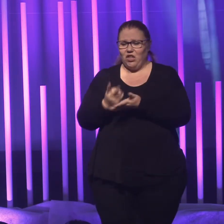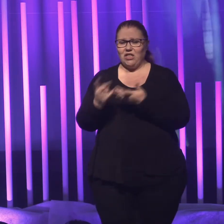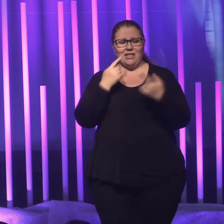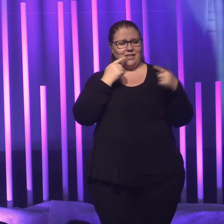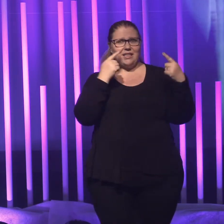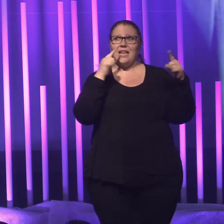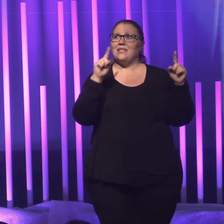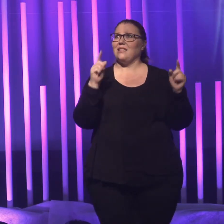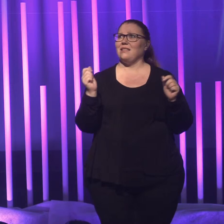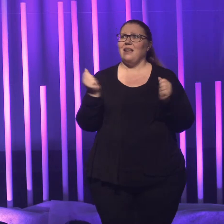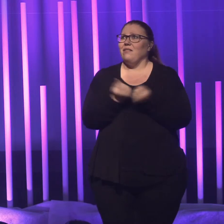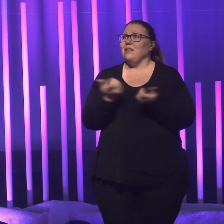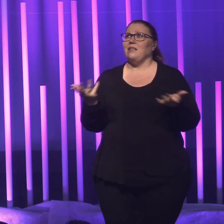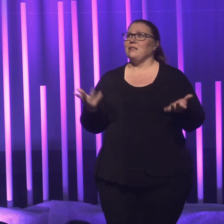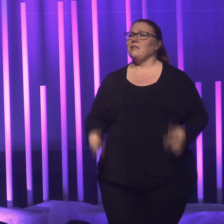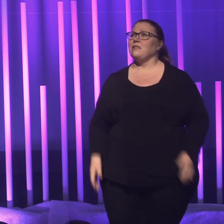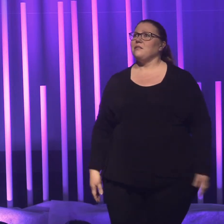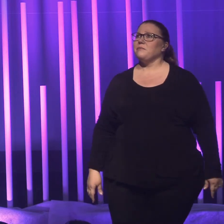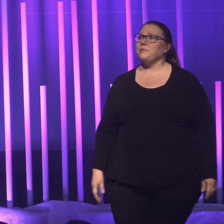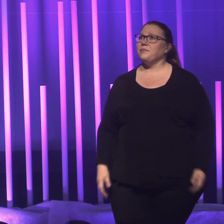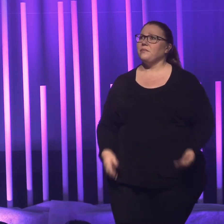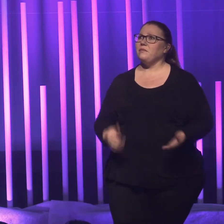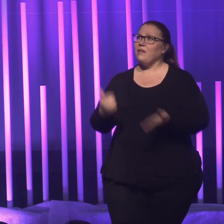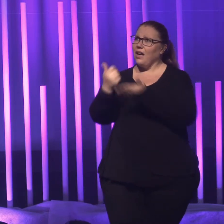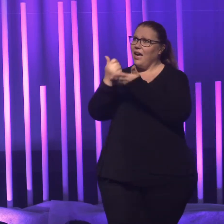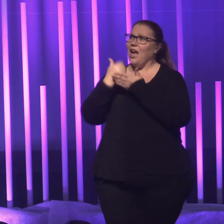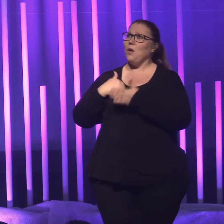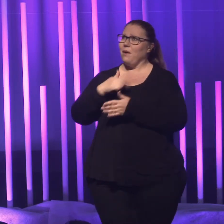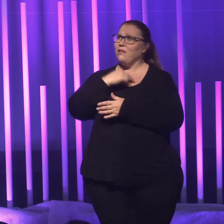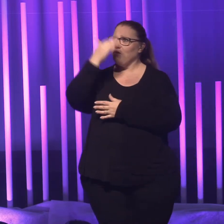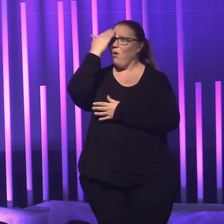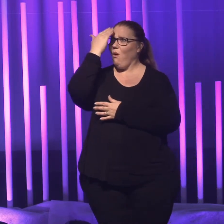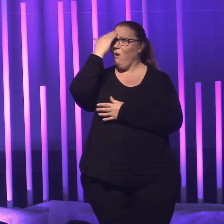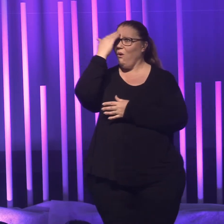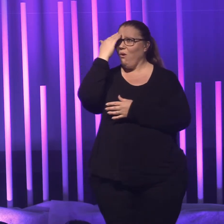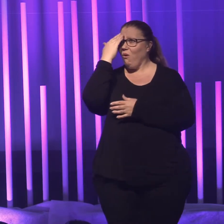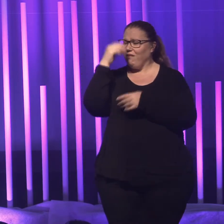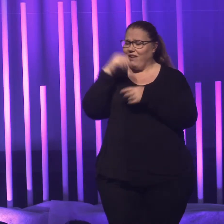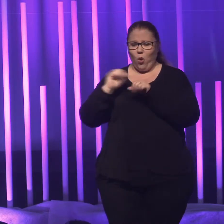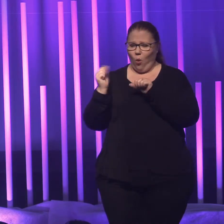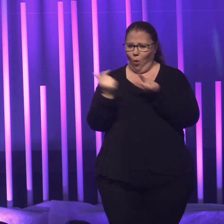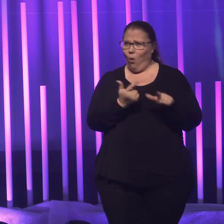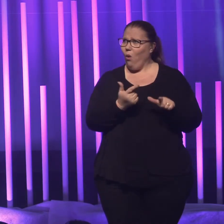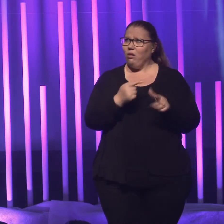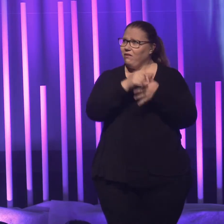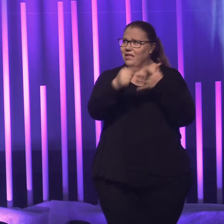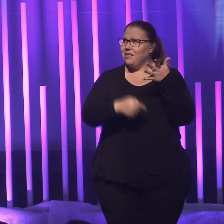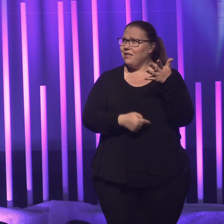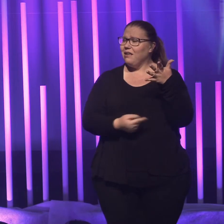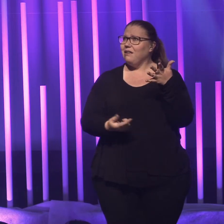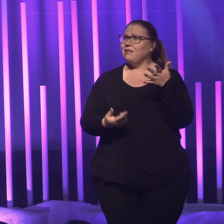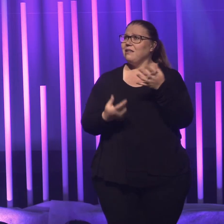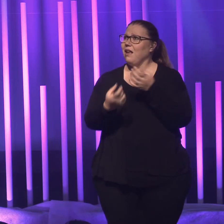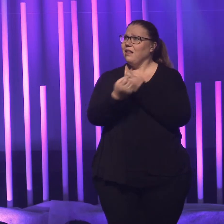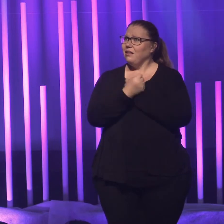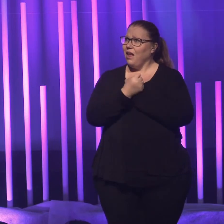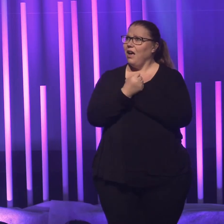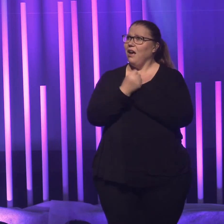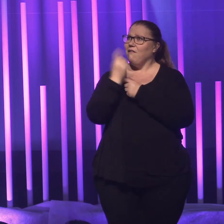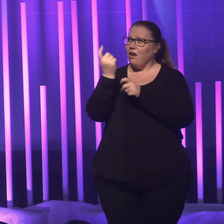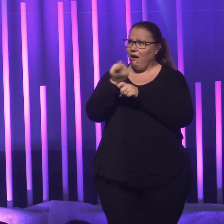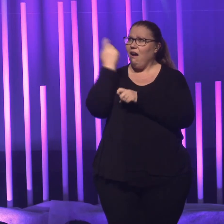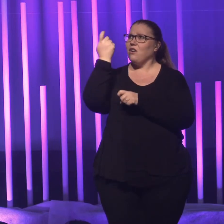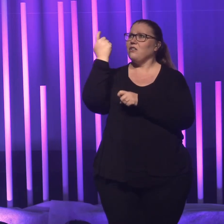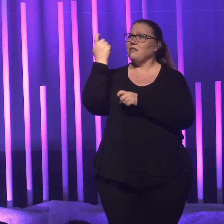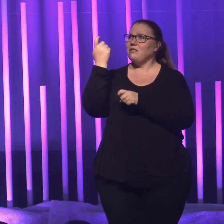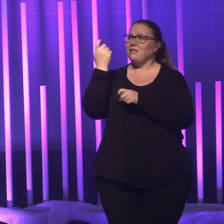successes. Will you ground us in knowing, though, in all of that, love conquers. In